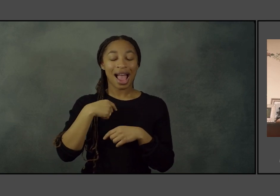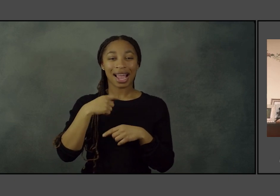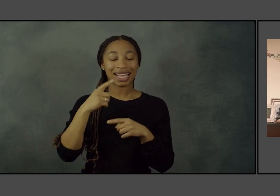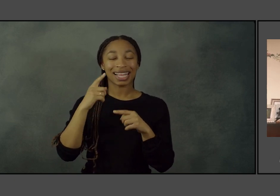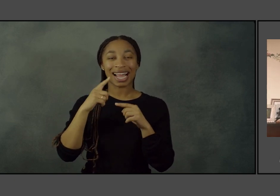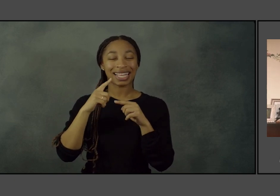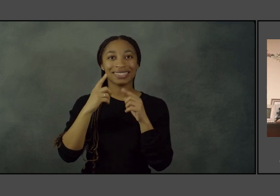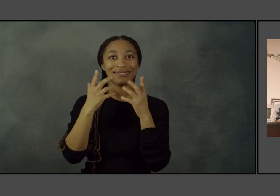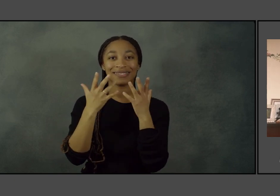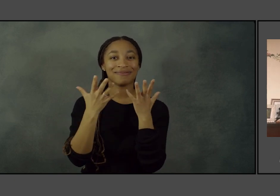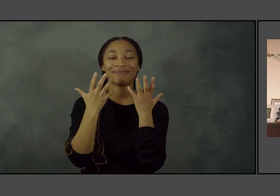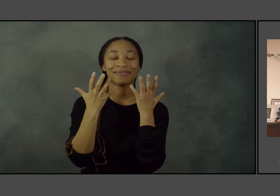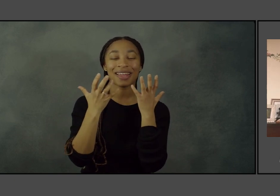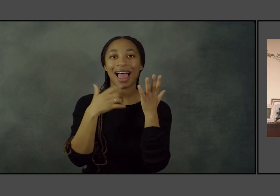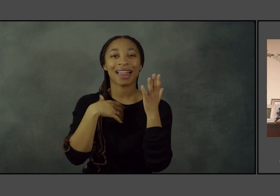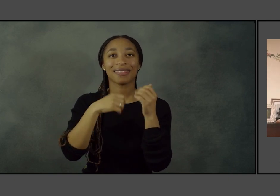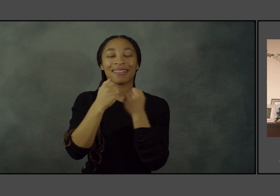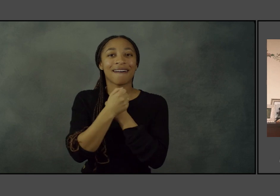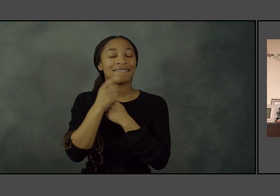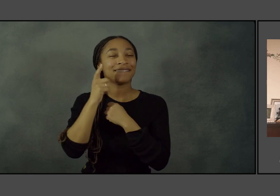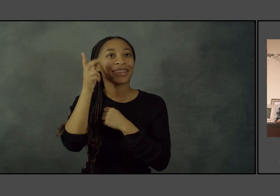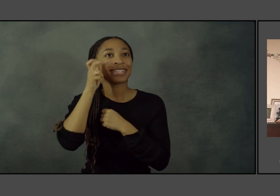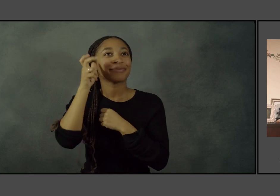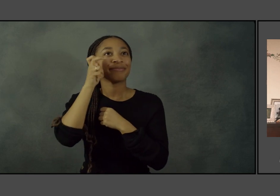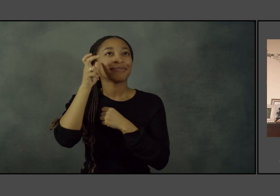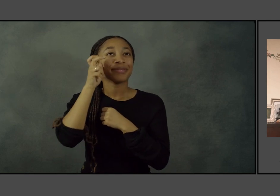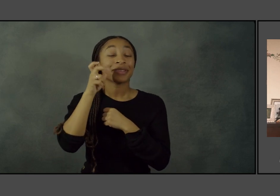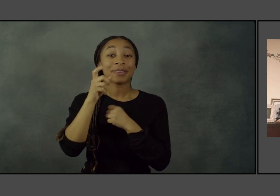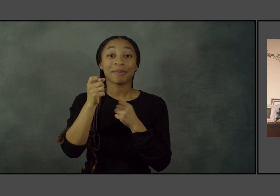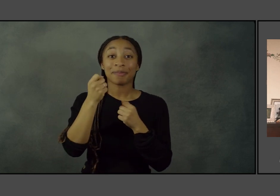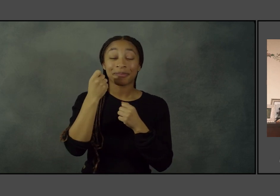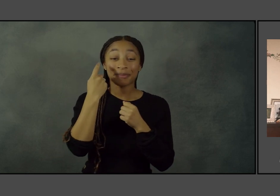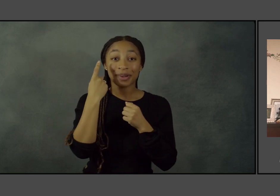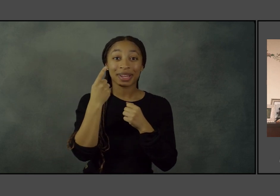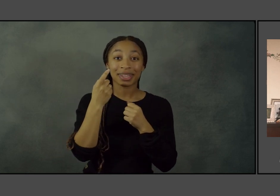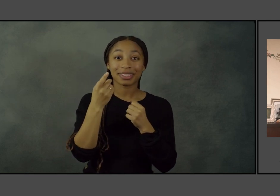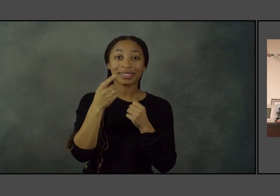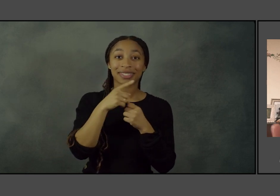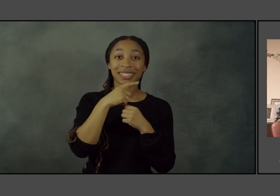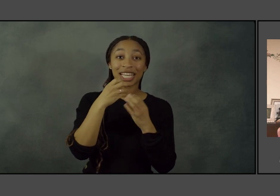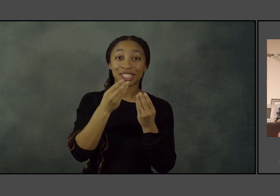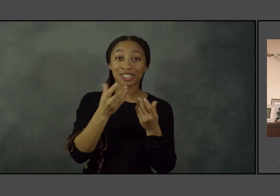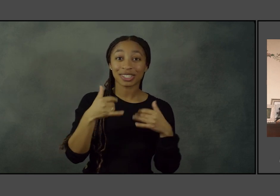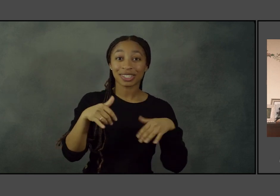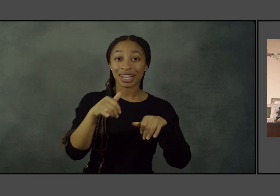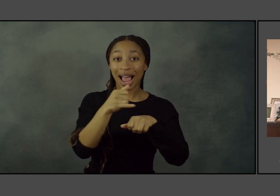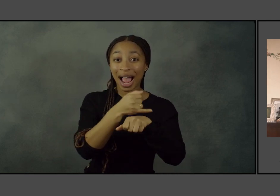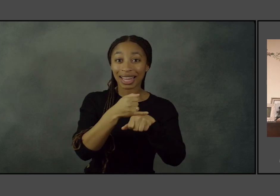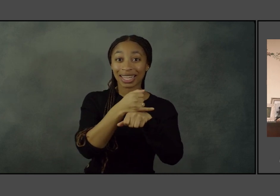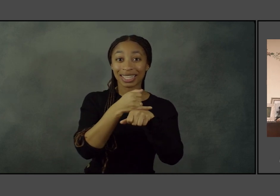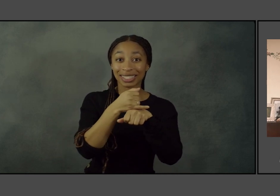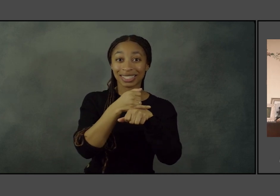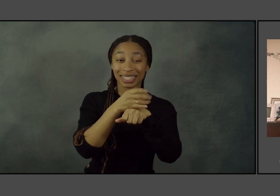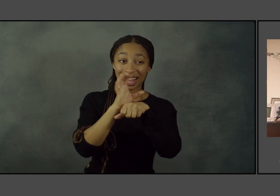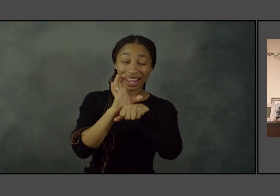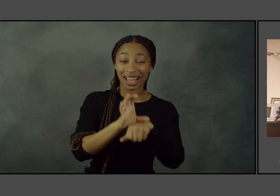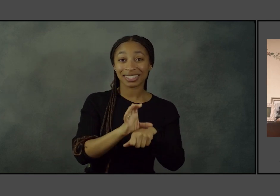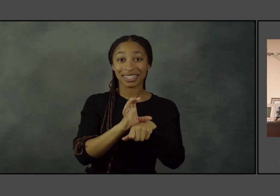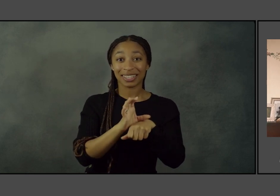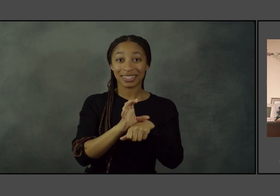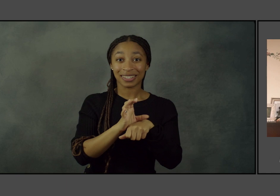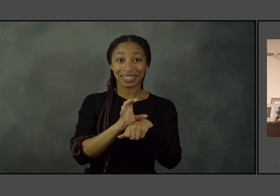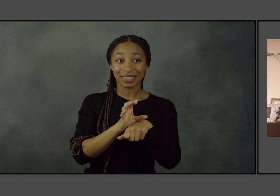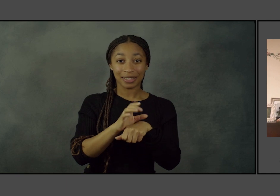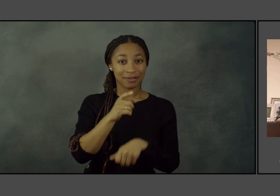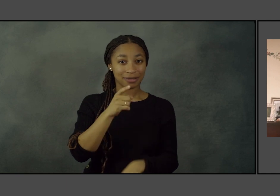my Desert Island classic, which if this is a jazz audience at all, they already know this album because it is such a